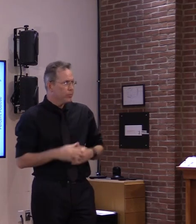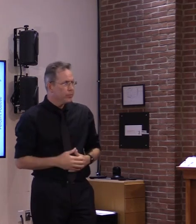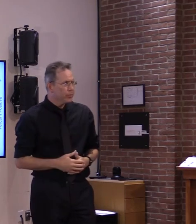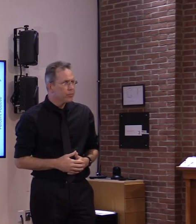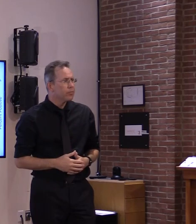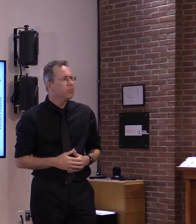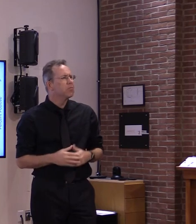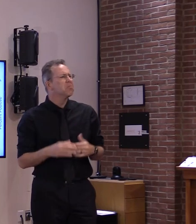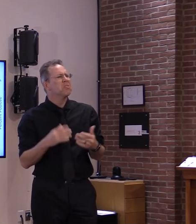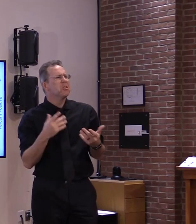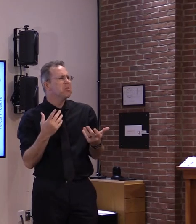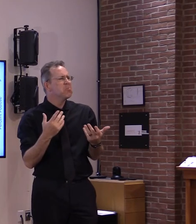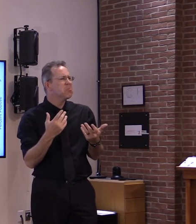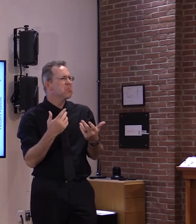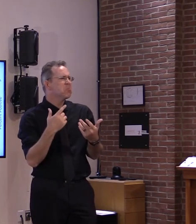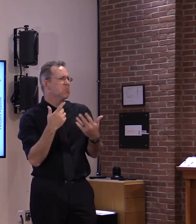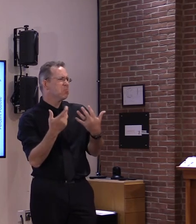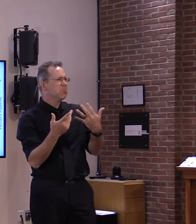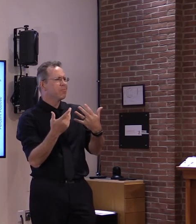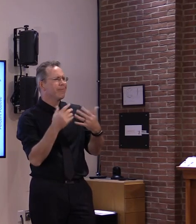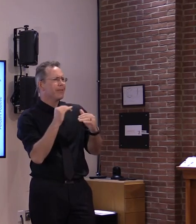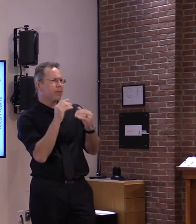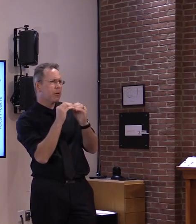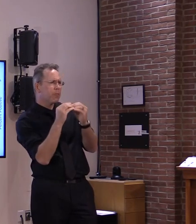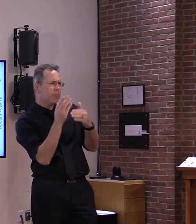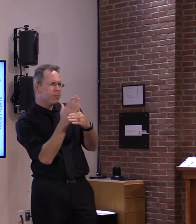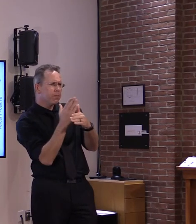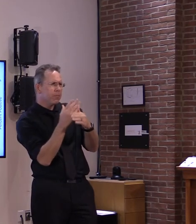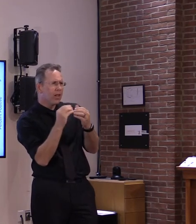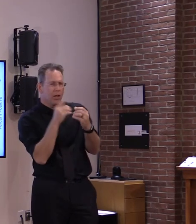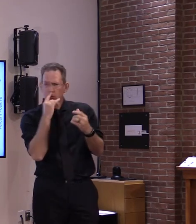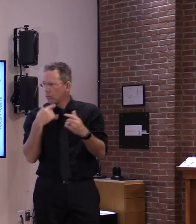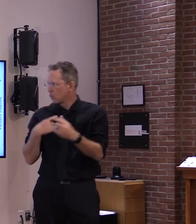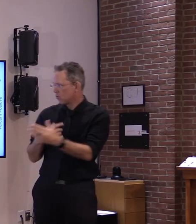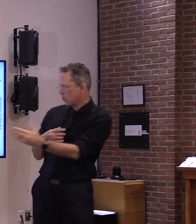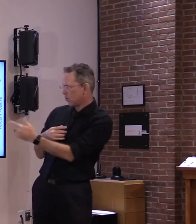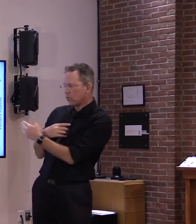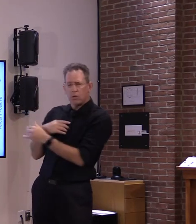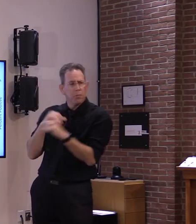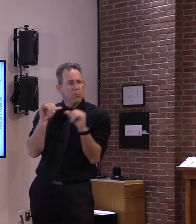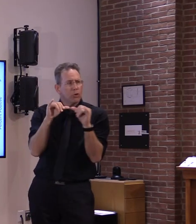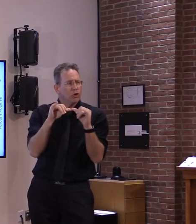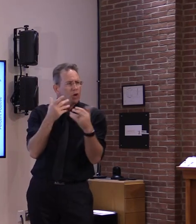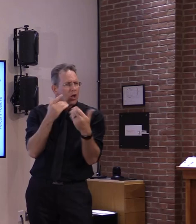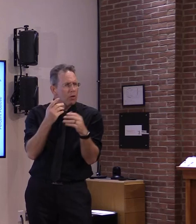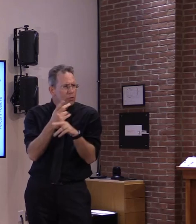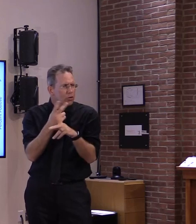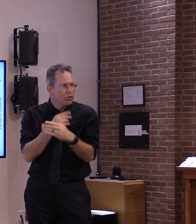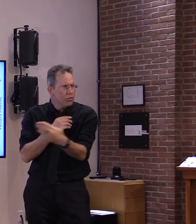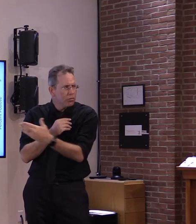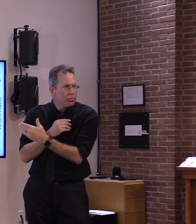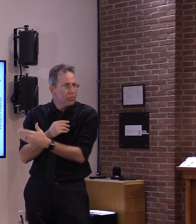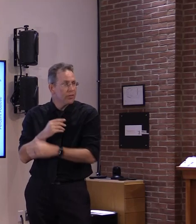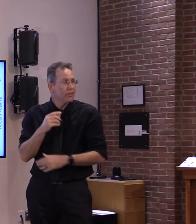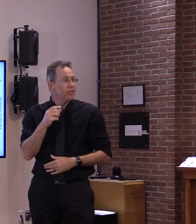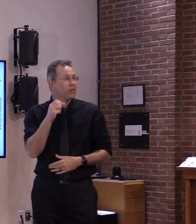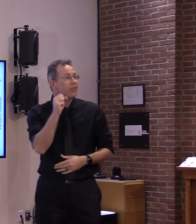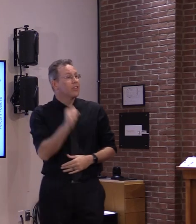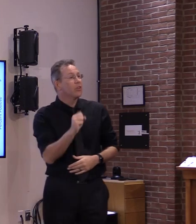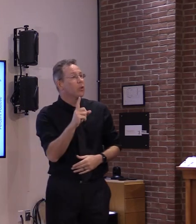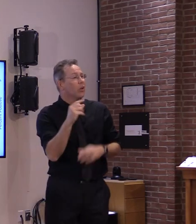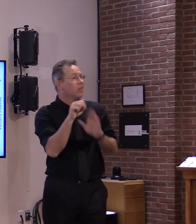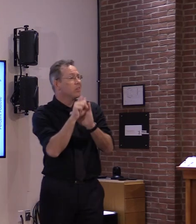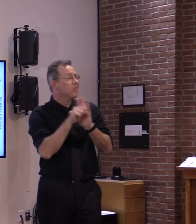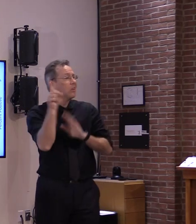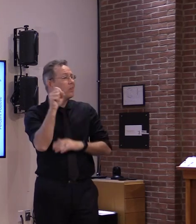we're following. Keep in mind, states like South Dakota are now in the 40% range.